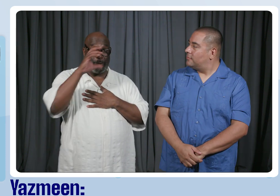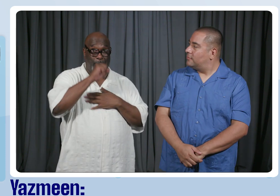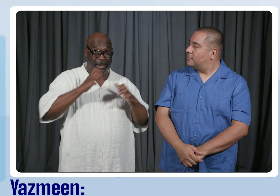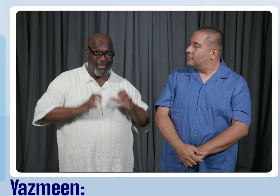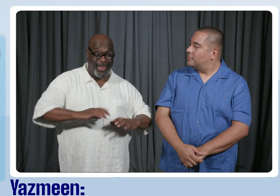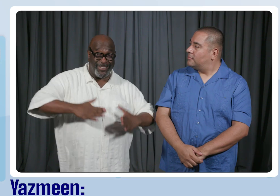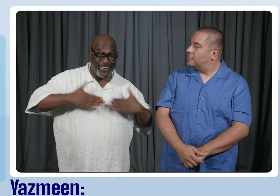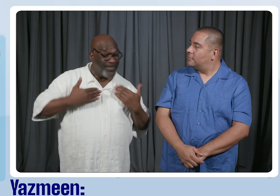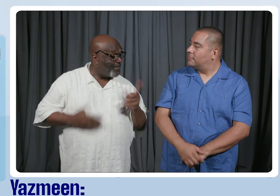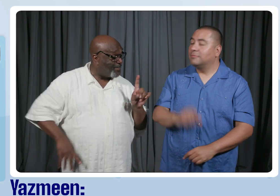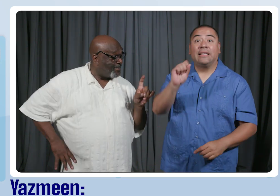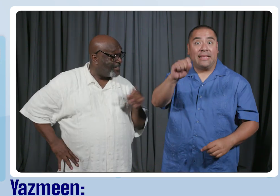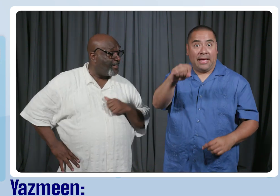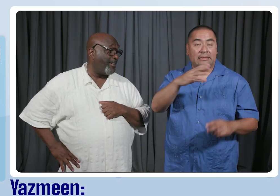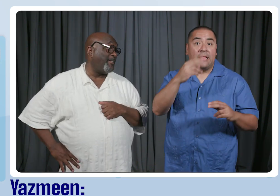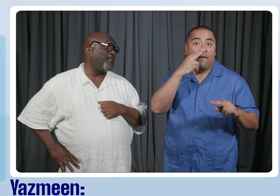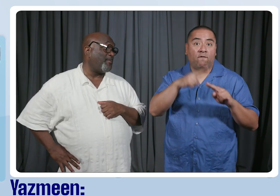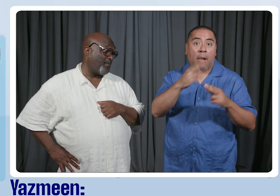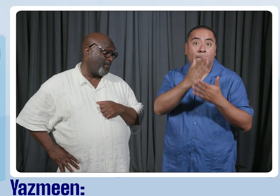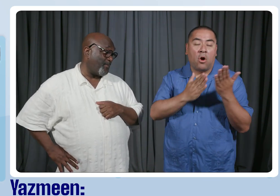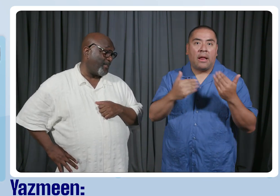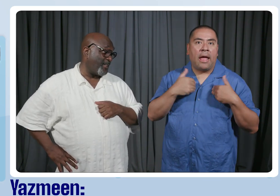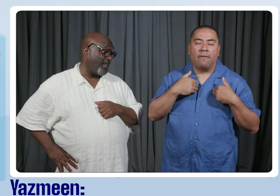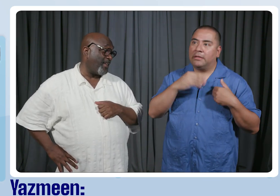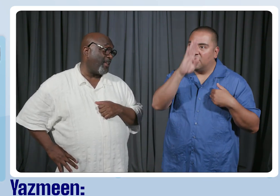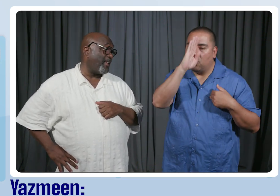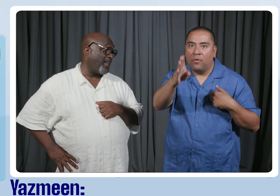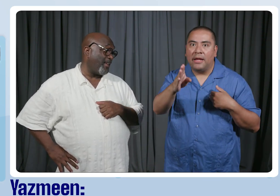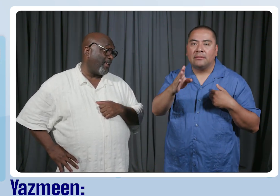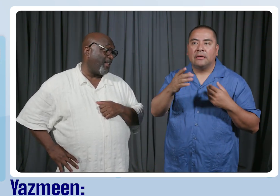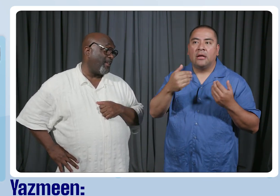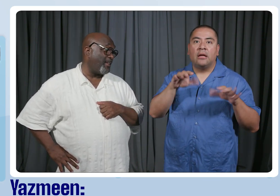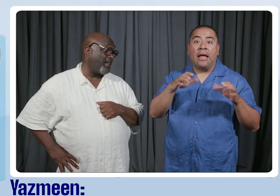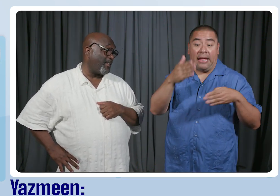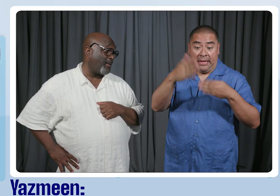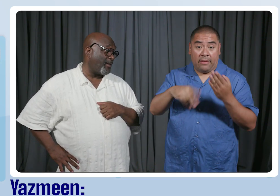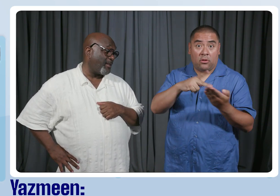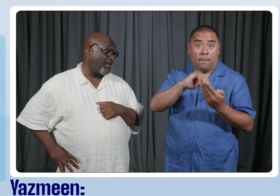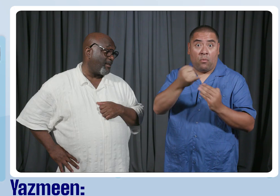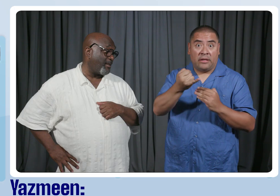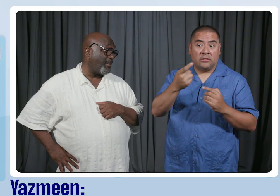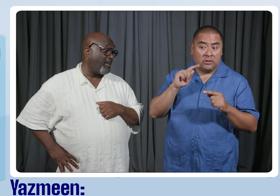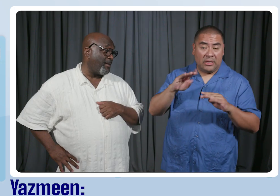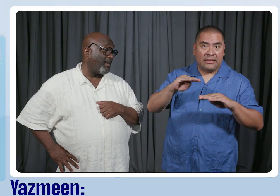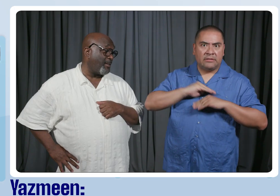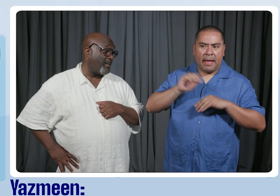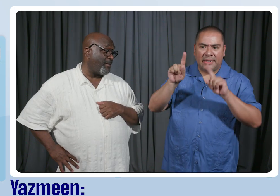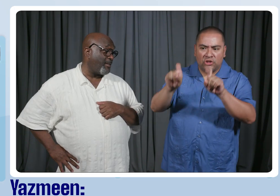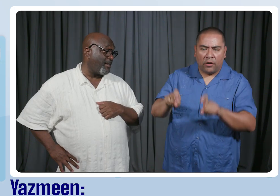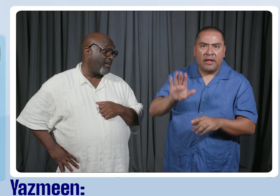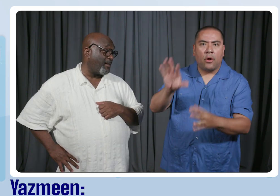she was. And I think the fun part about our program, again, having that direct with them, doing a satisfaction survey at the end of the project, getting their